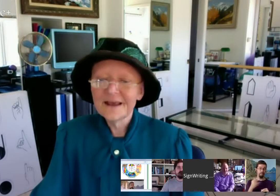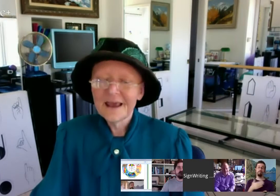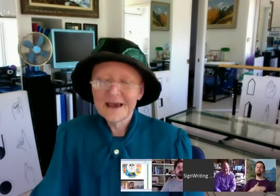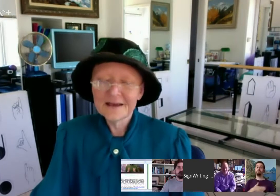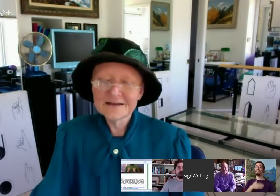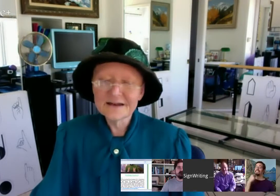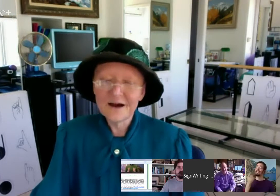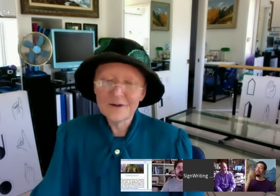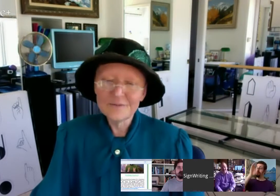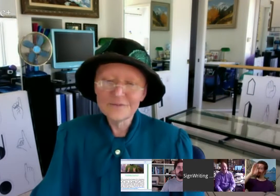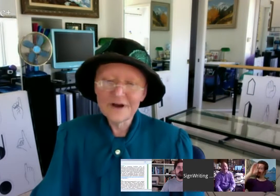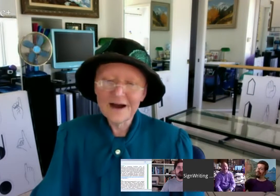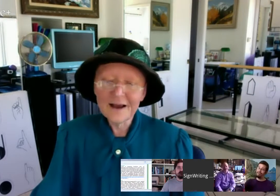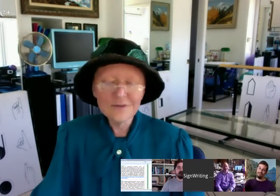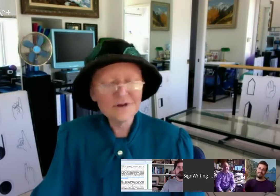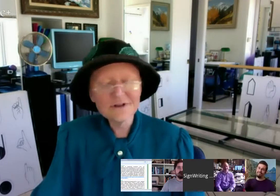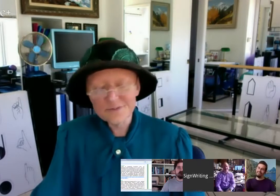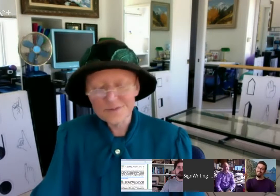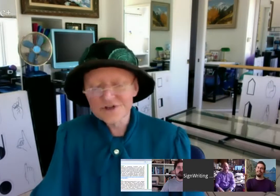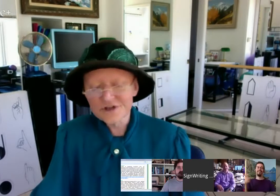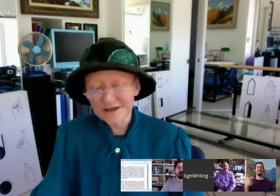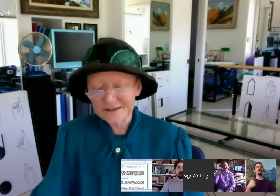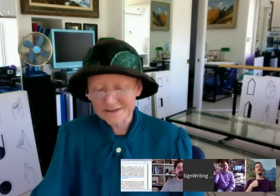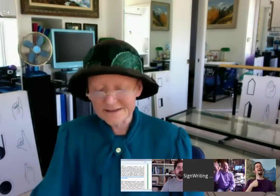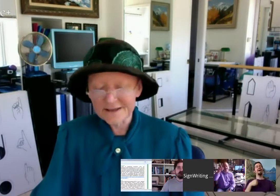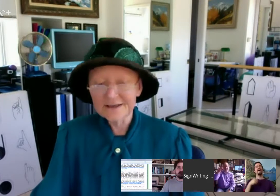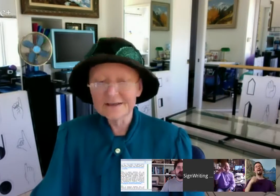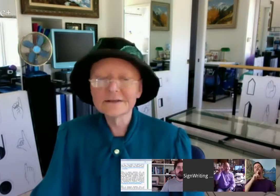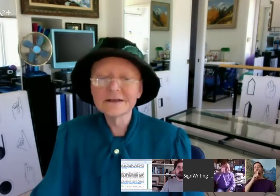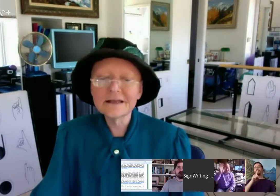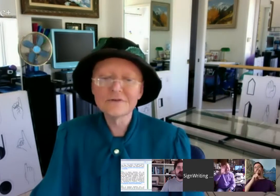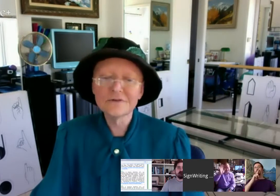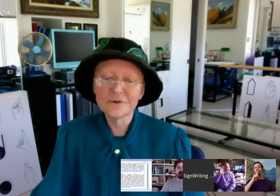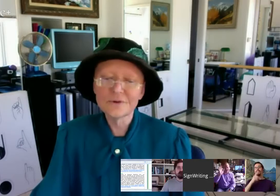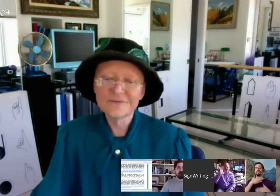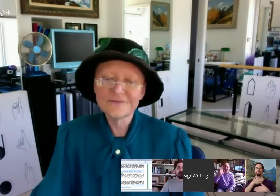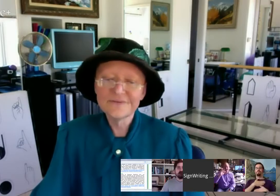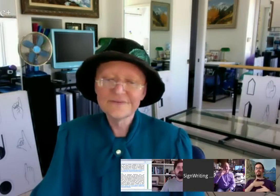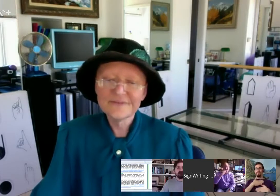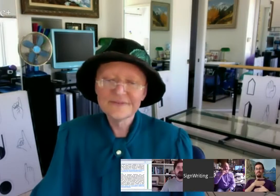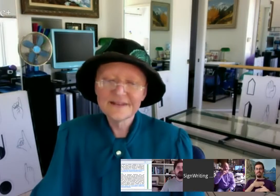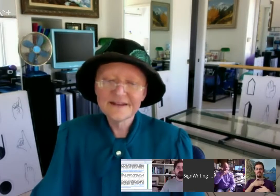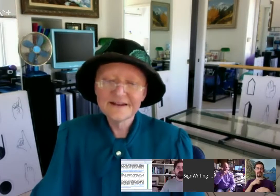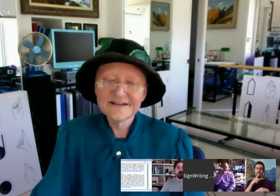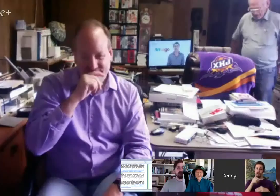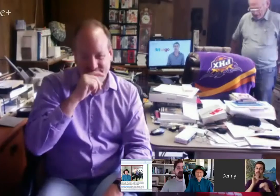sometime. And I really appreciated it. Denny did an interview.